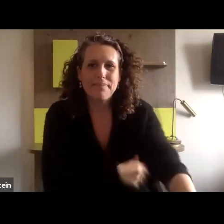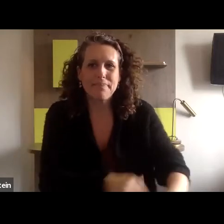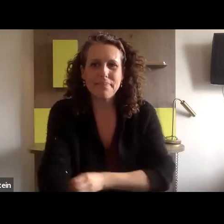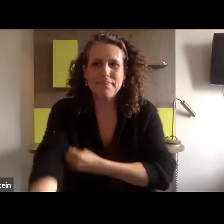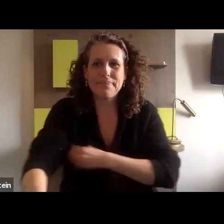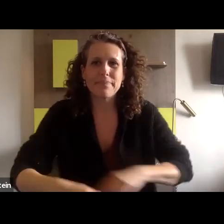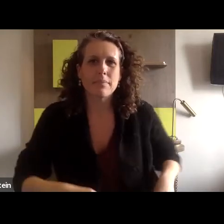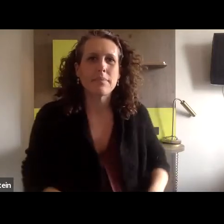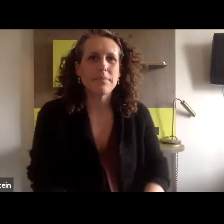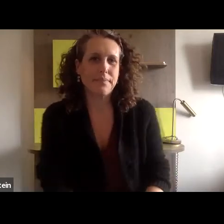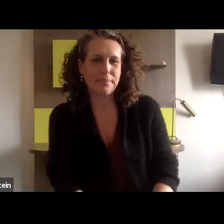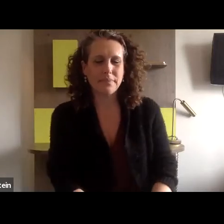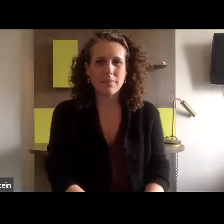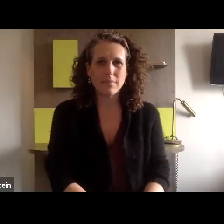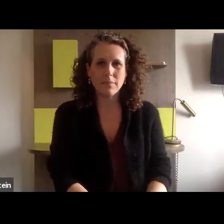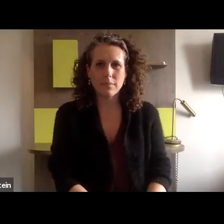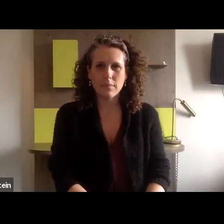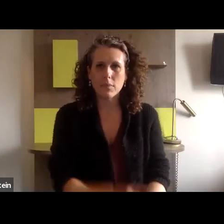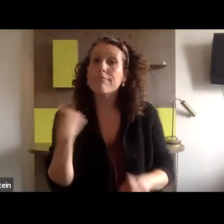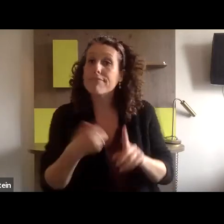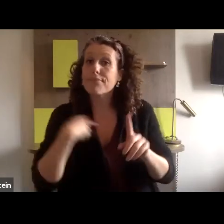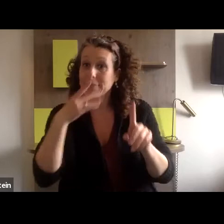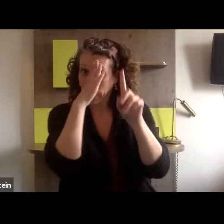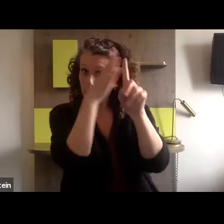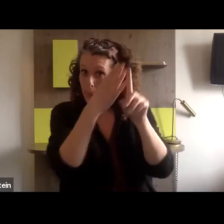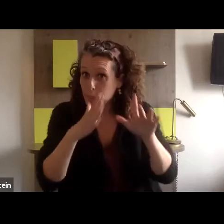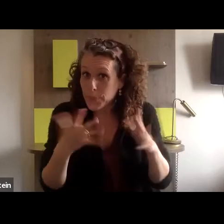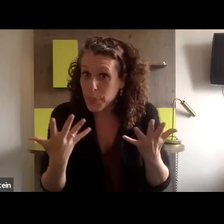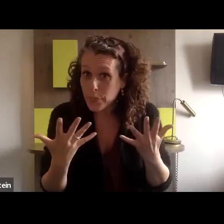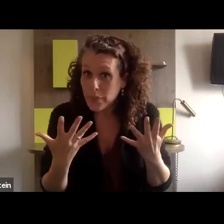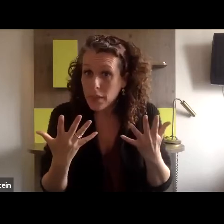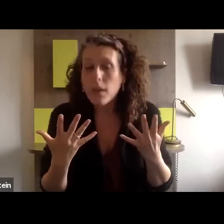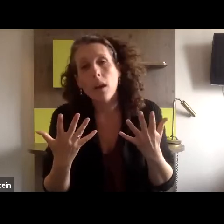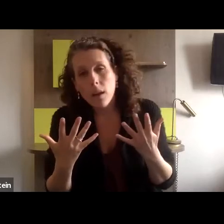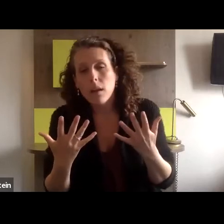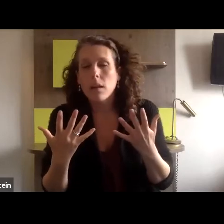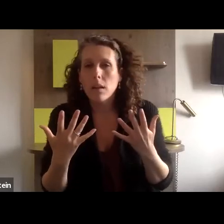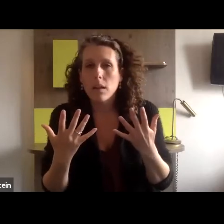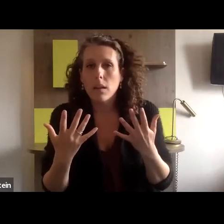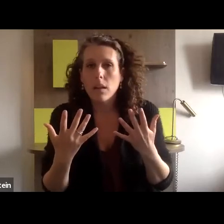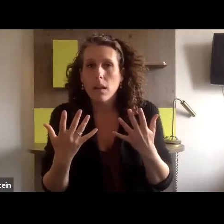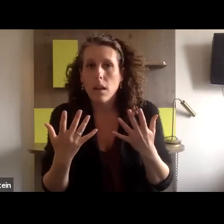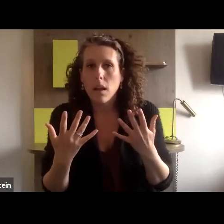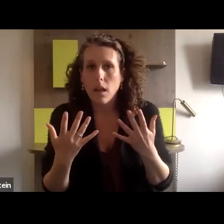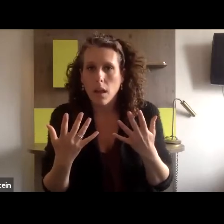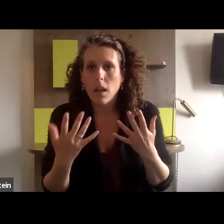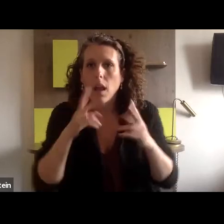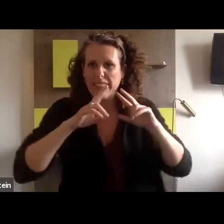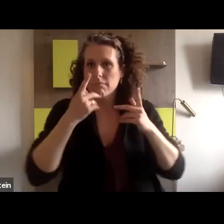based on that, we tried to we started a study aligning